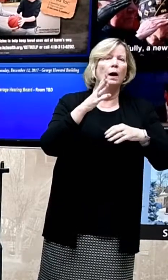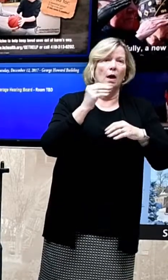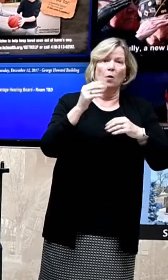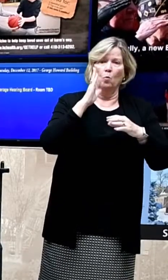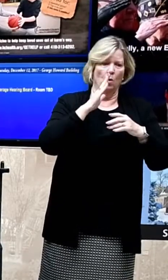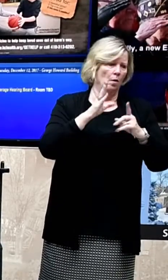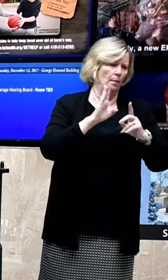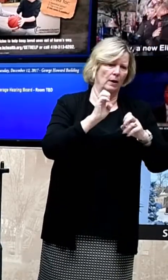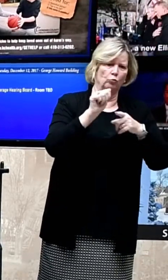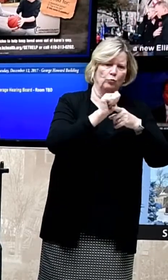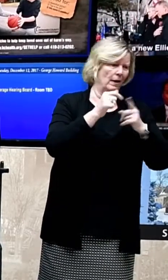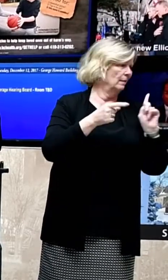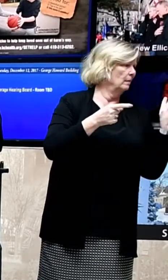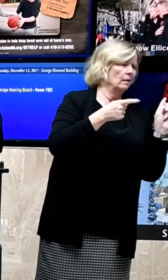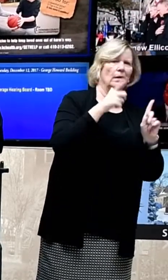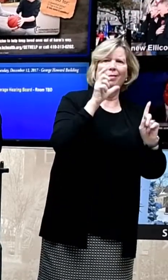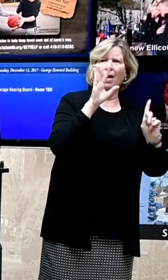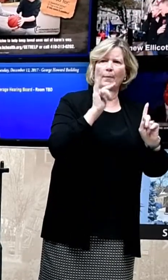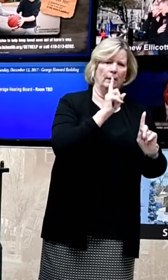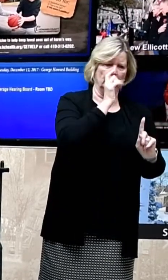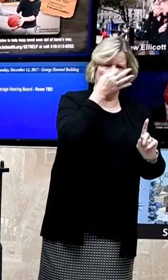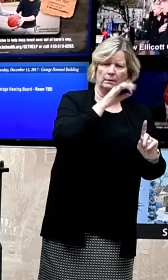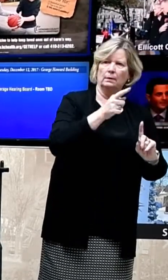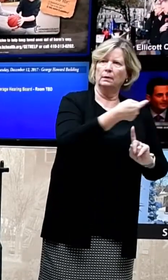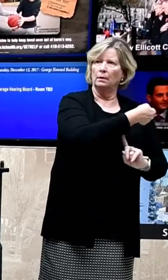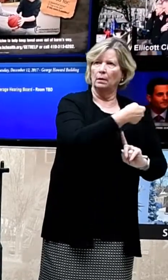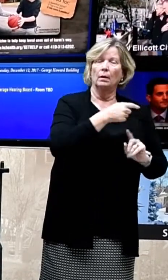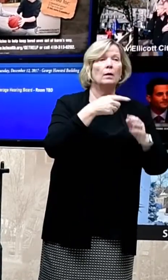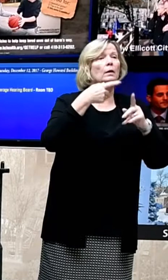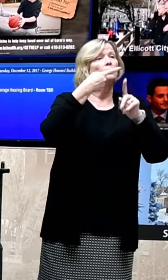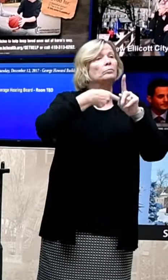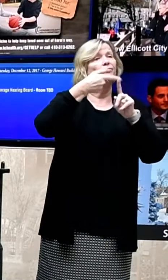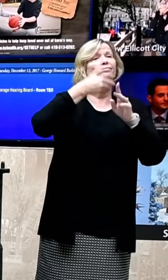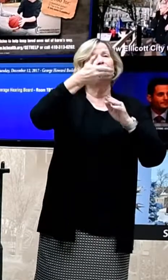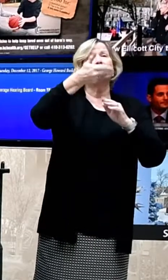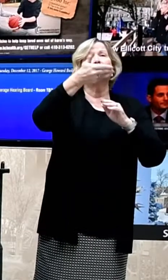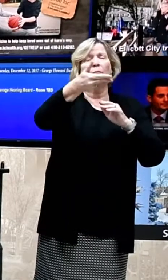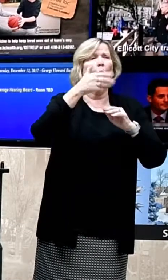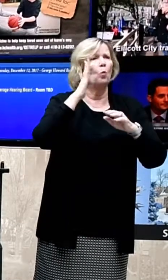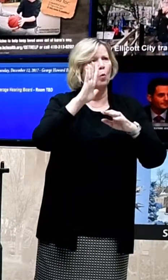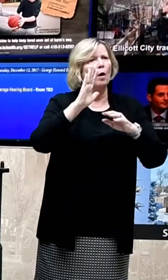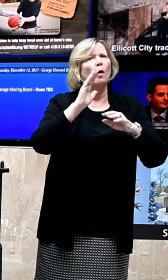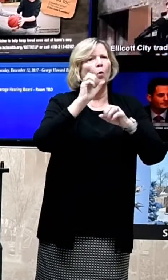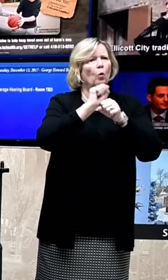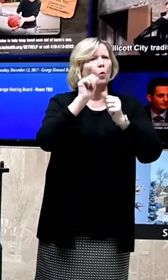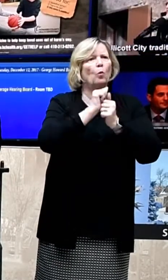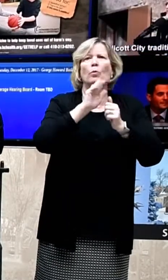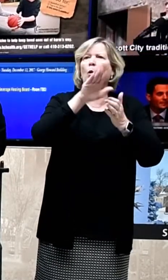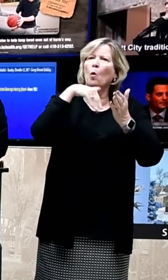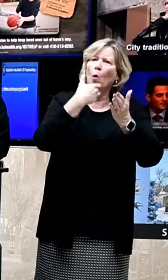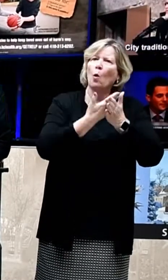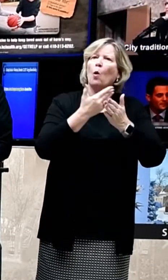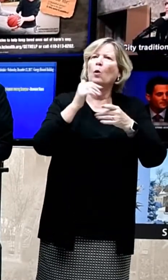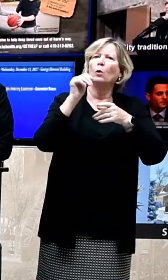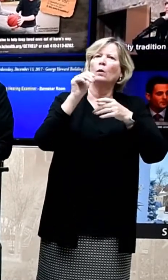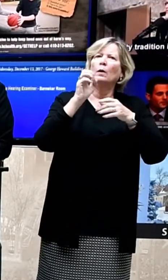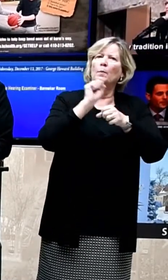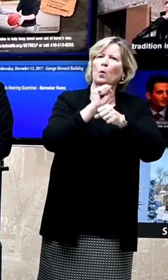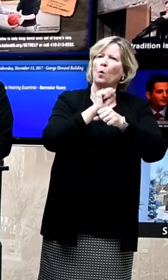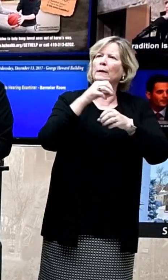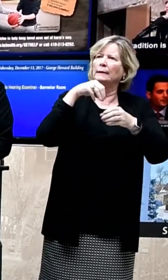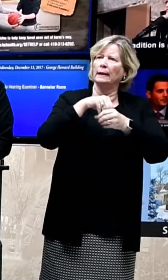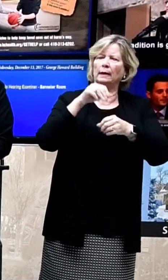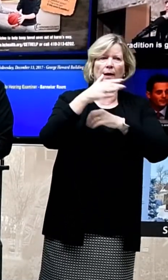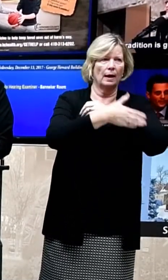lobby. In the months to come, our health department will work with all departments in the county to bring this training to the rest of our